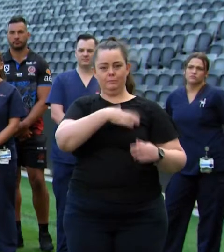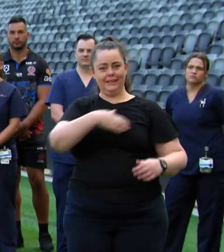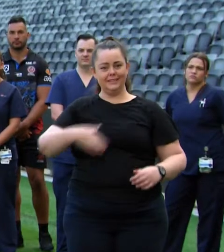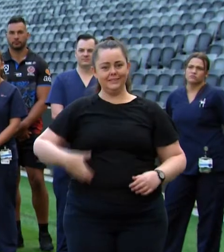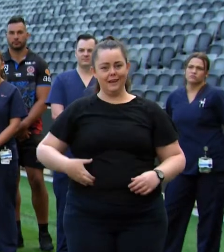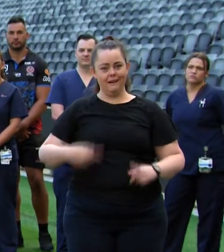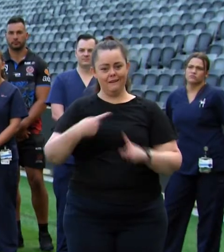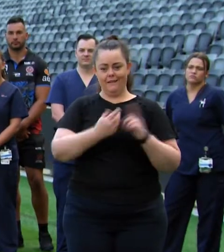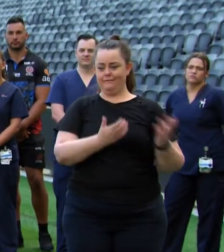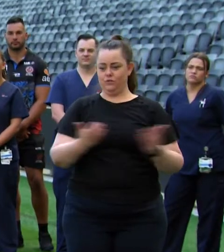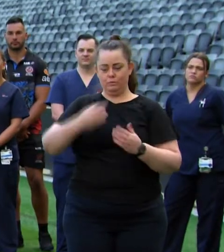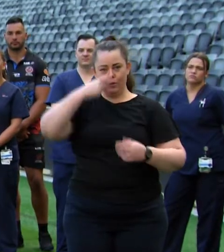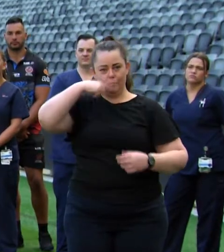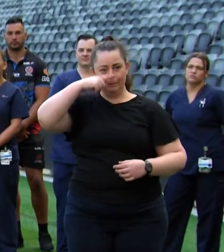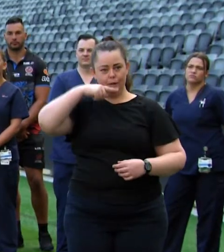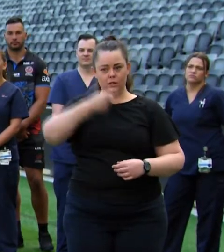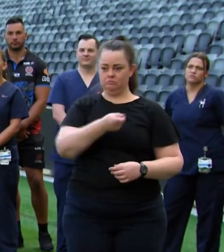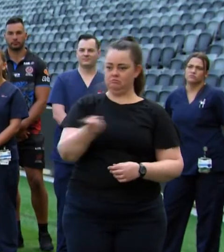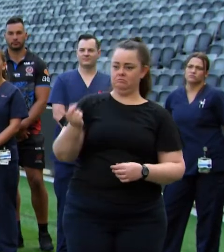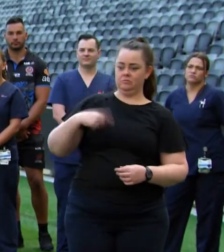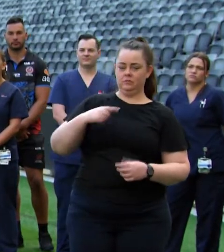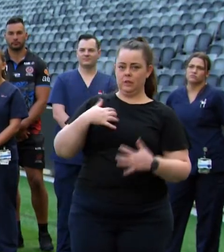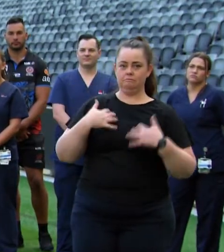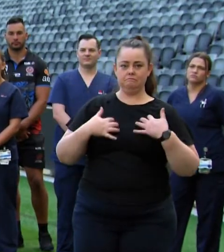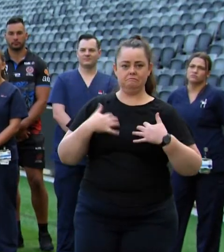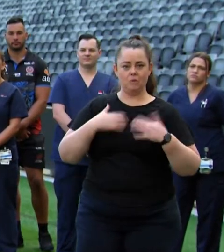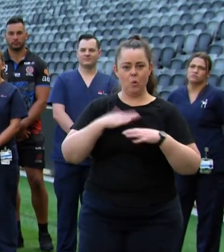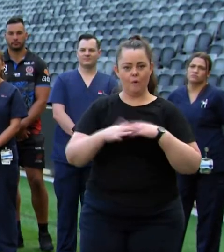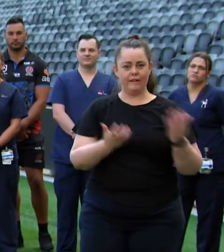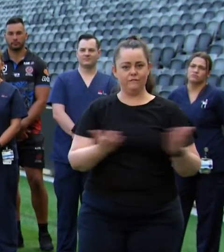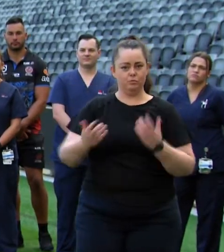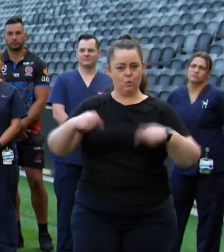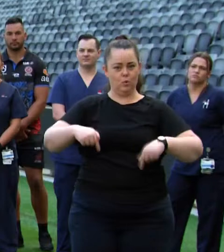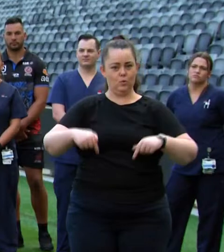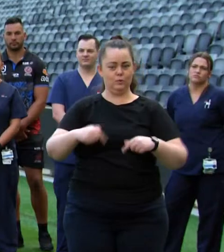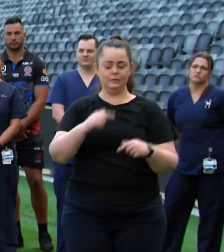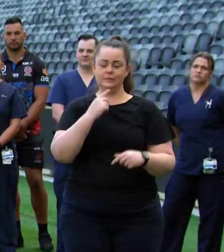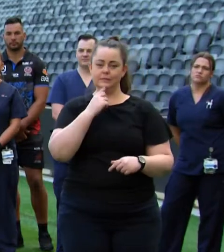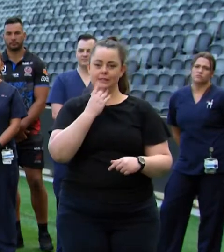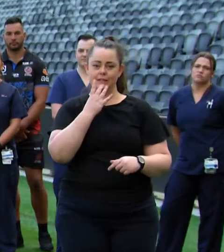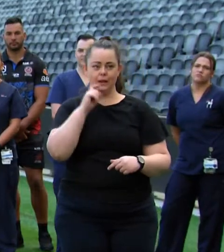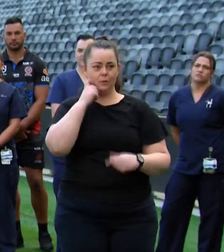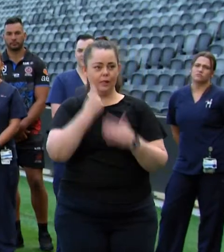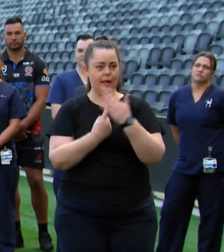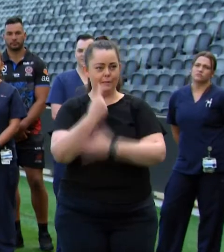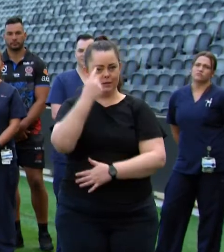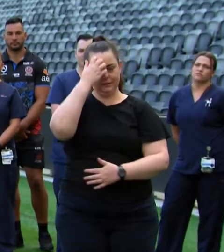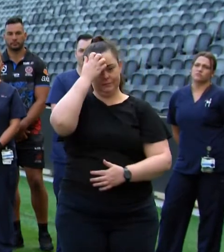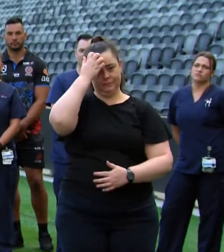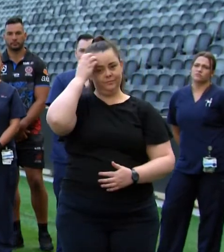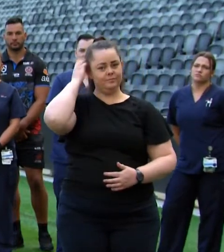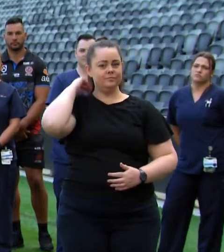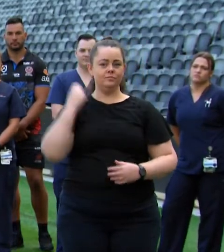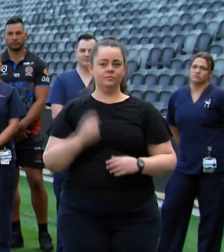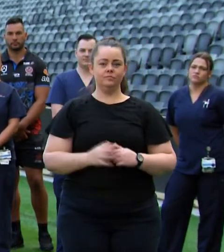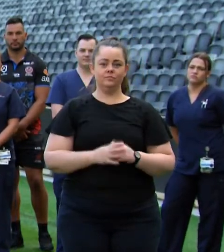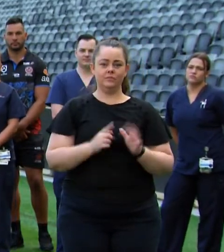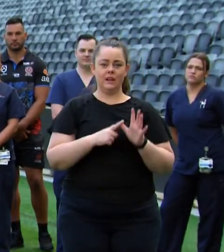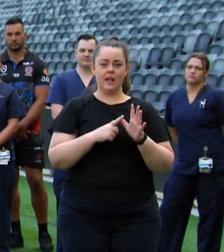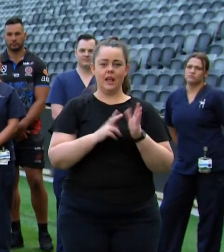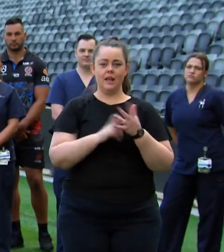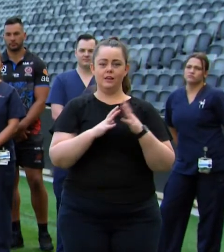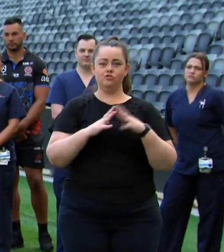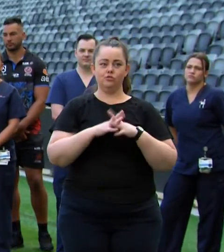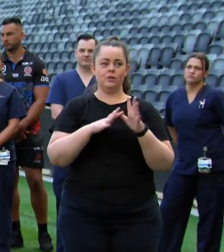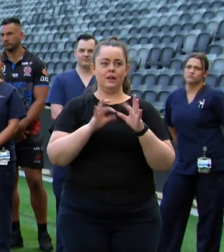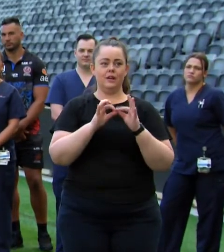I'm just blown away by the game that's going to happen here very soon. And Andrew Abdo, as the head of the NRL, hasn't had a chance to say anything,